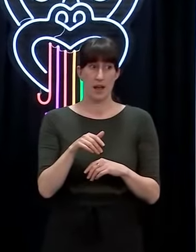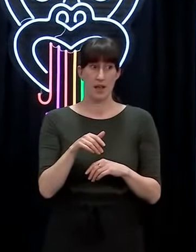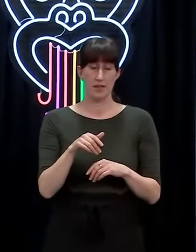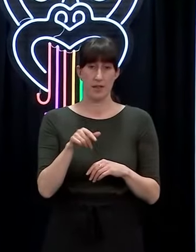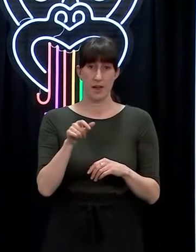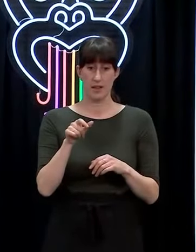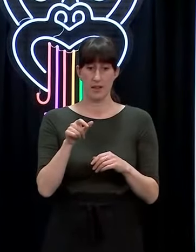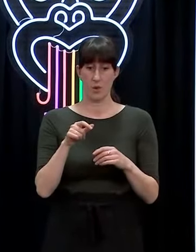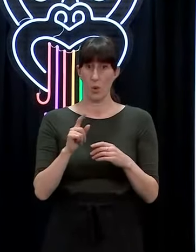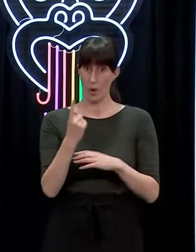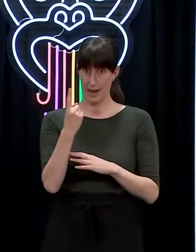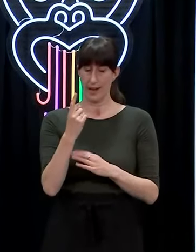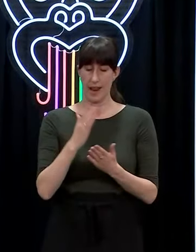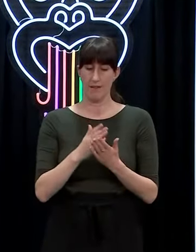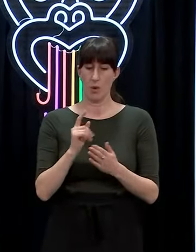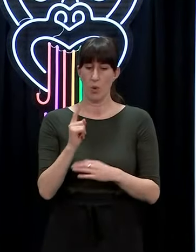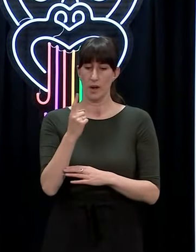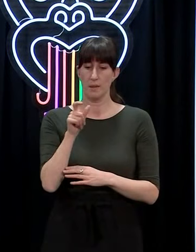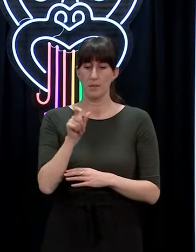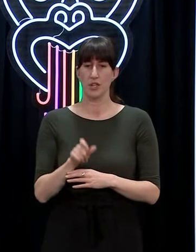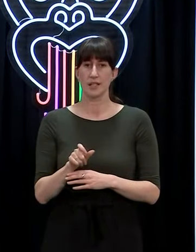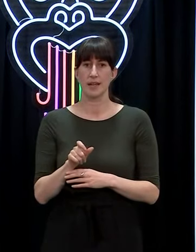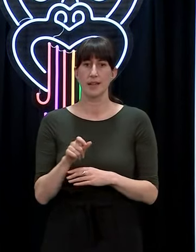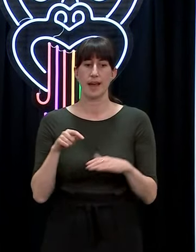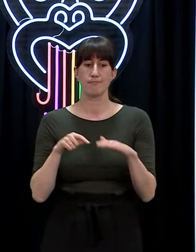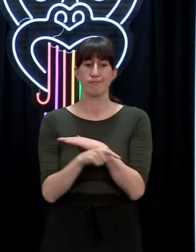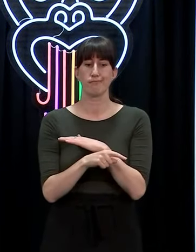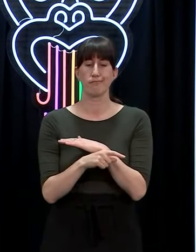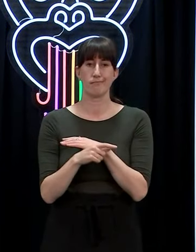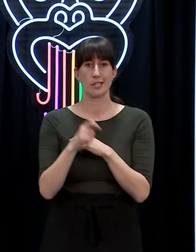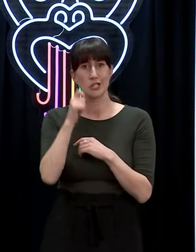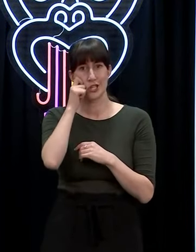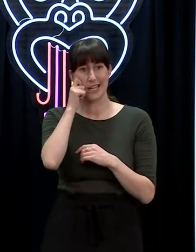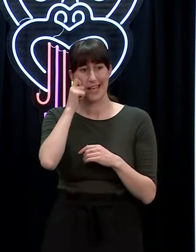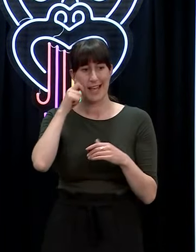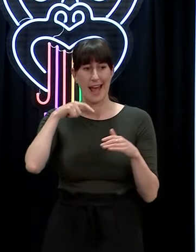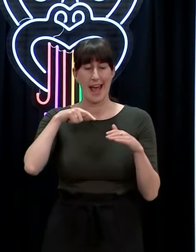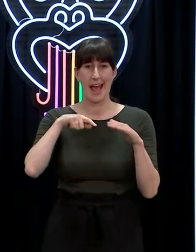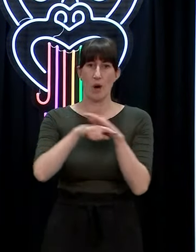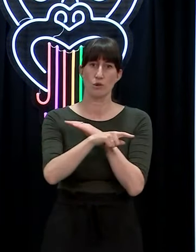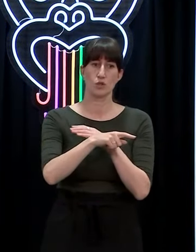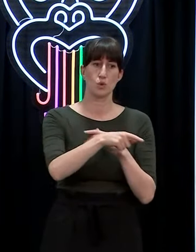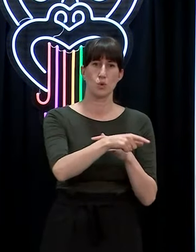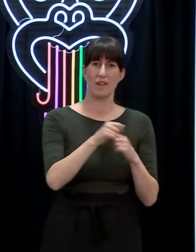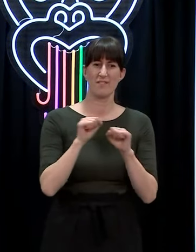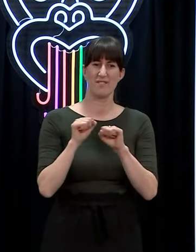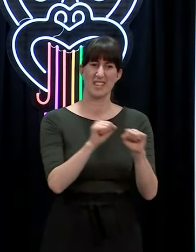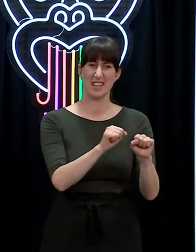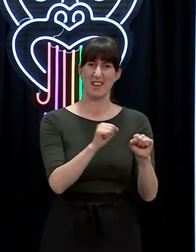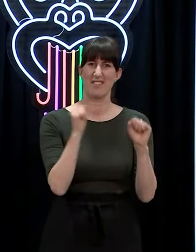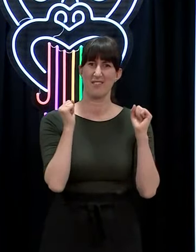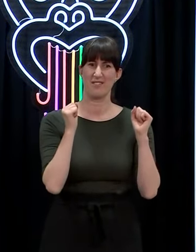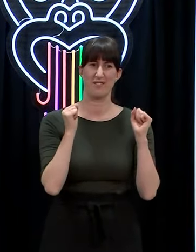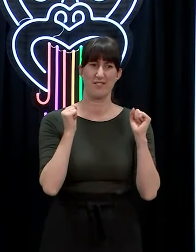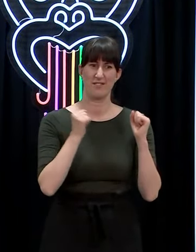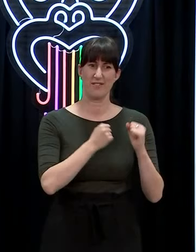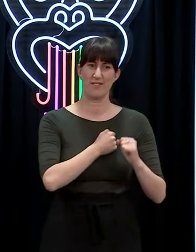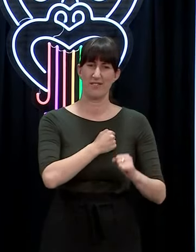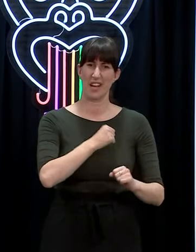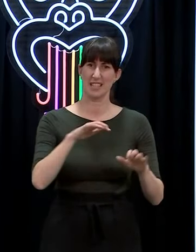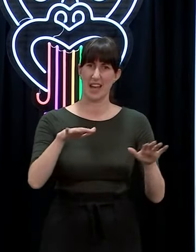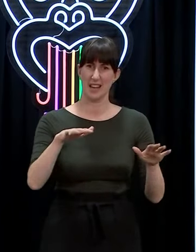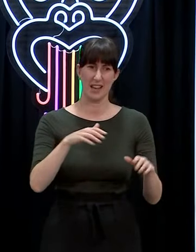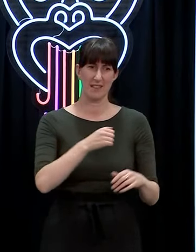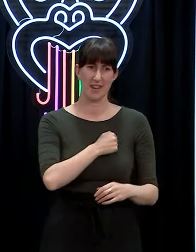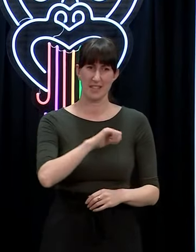Whakatane, and they're facing prosecution now. So do you give any details about that situation and I guess how they may